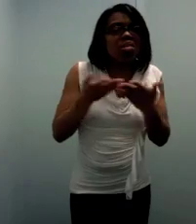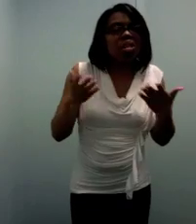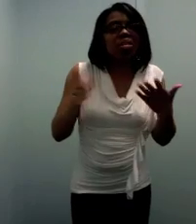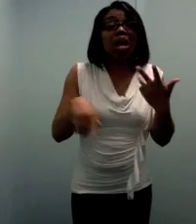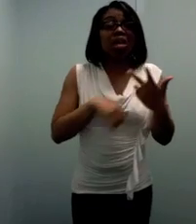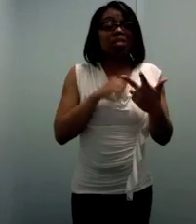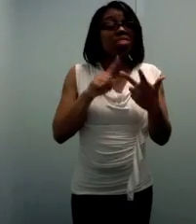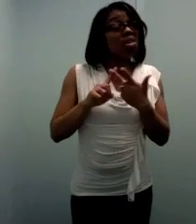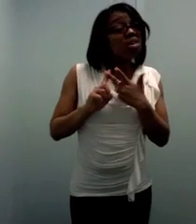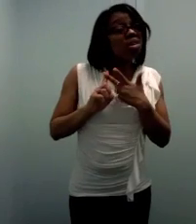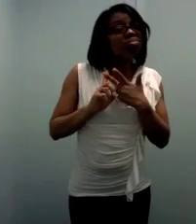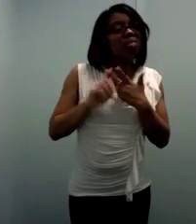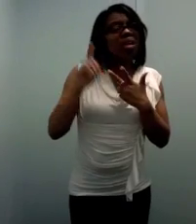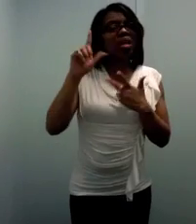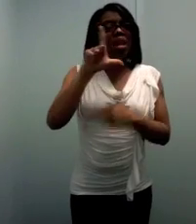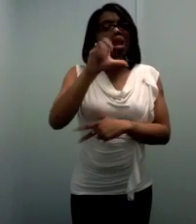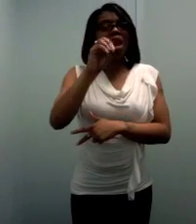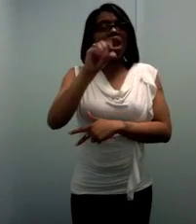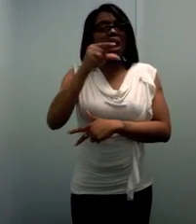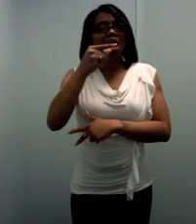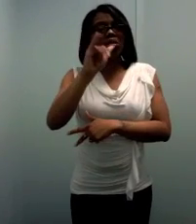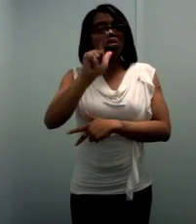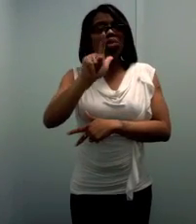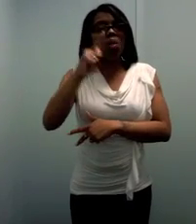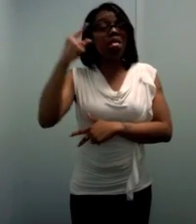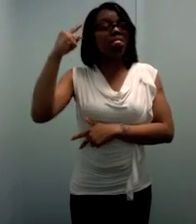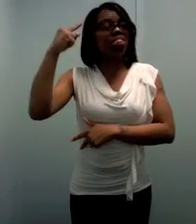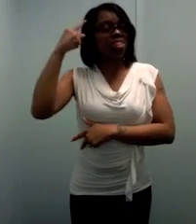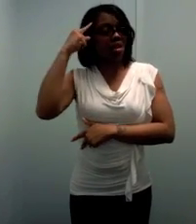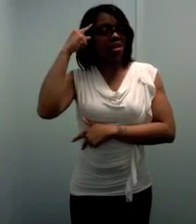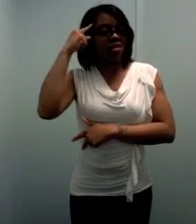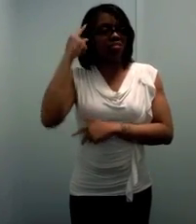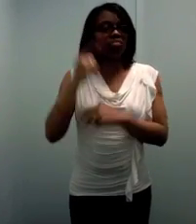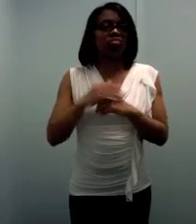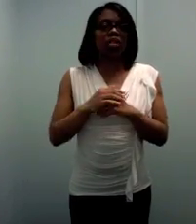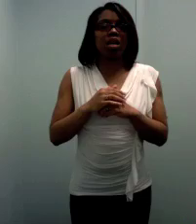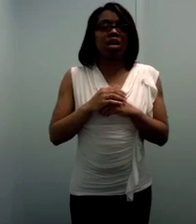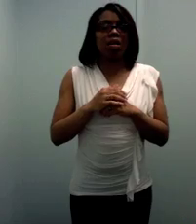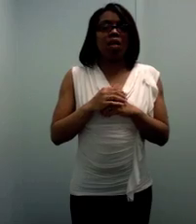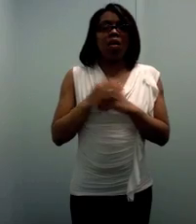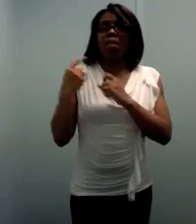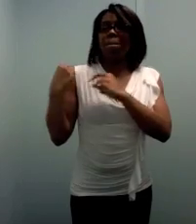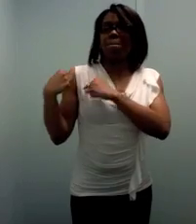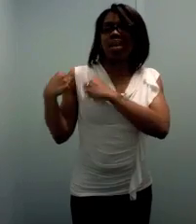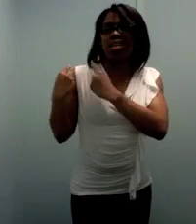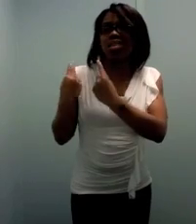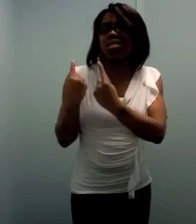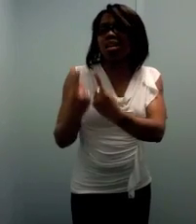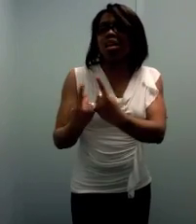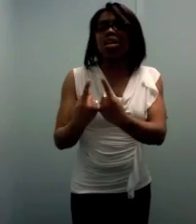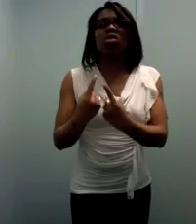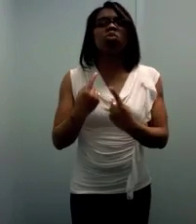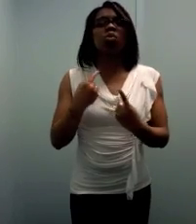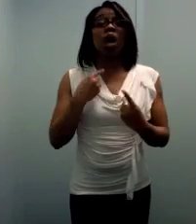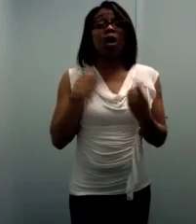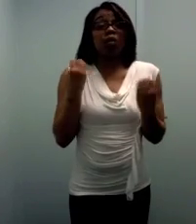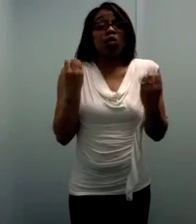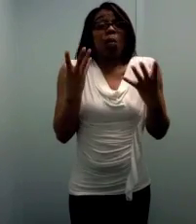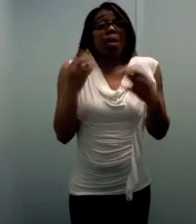logical mind training, logical thinking. Over the years, we've put so much in society into being able to process